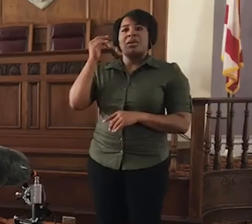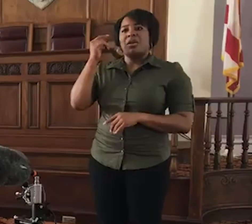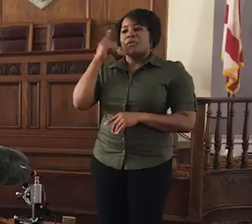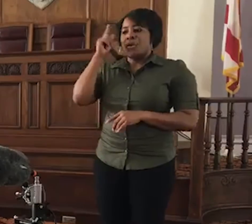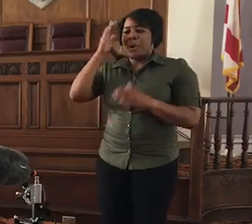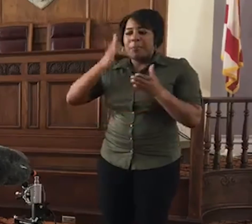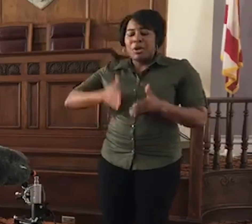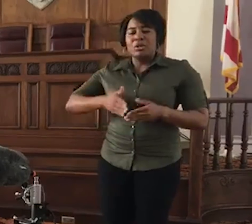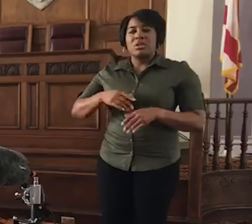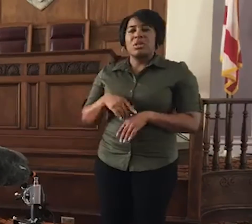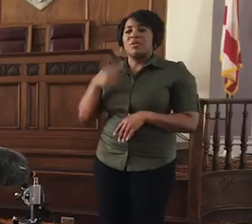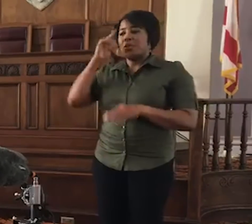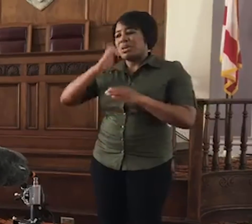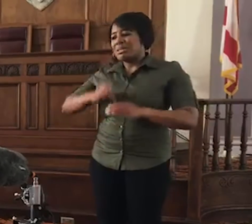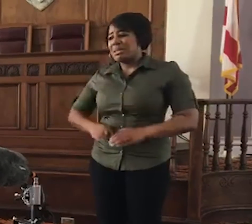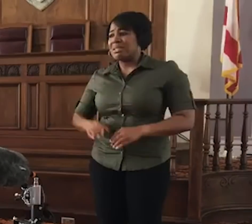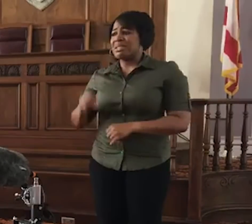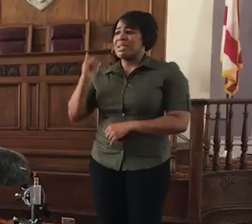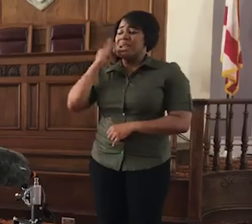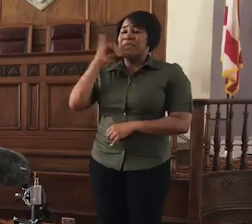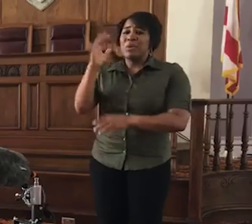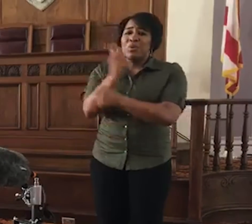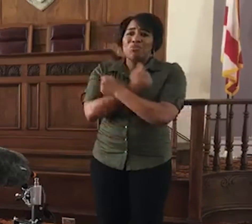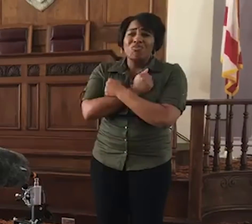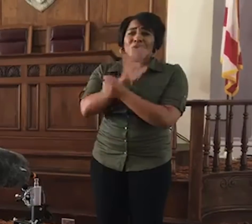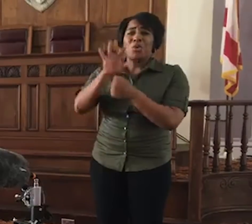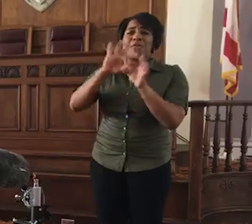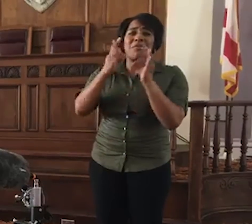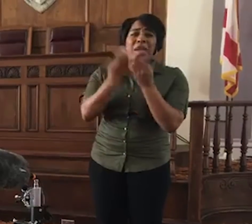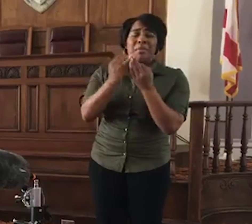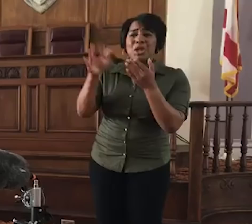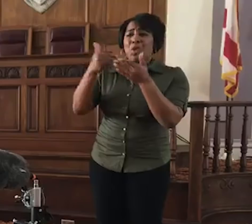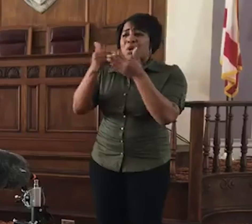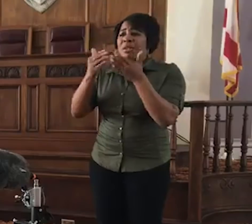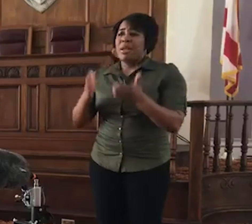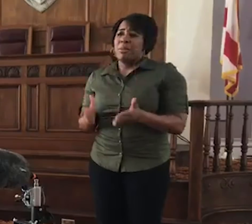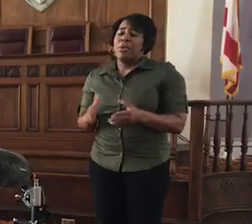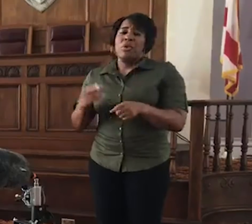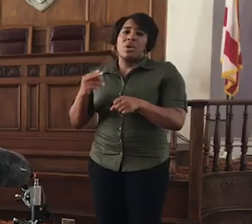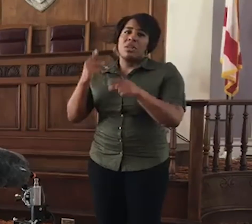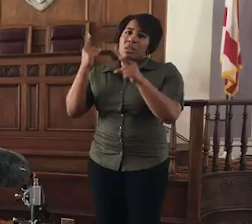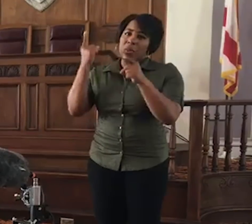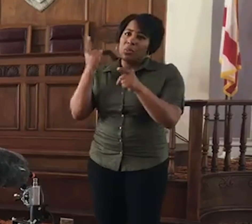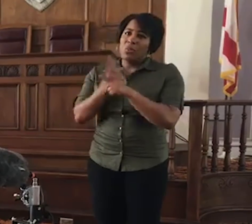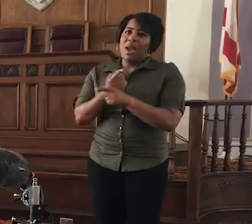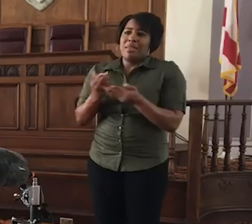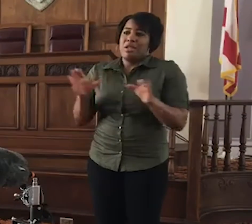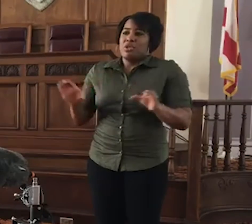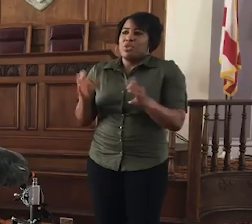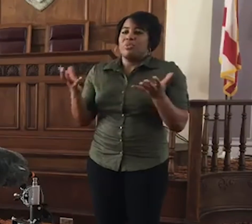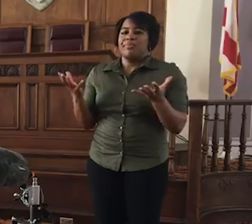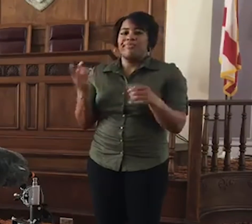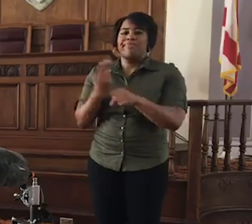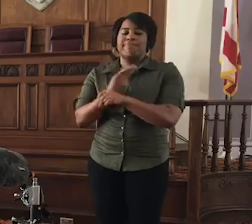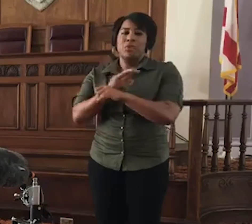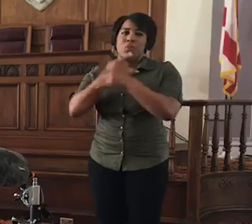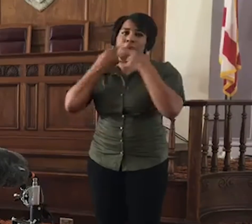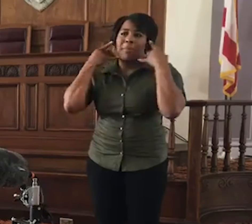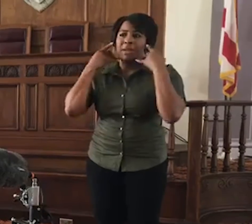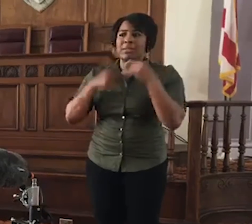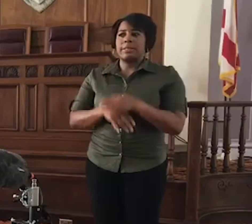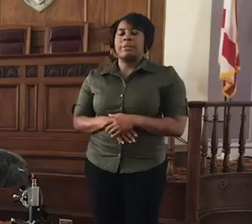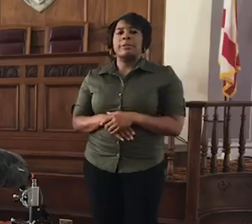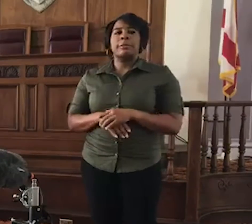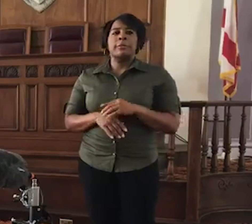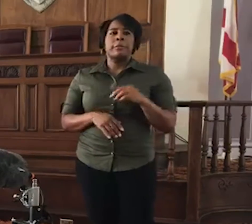one who loves your family and who loves your neighbor. It's simply the right thing to do is to wear a mask. Yes,